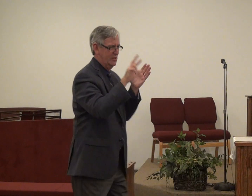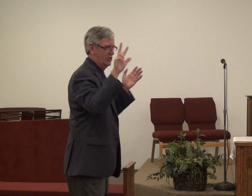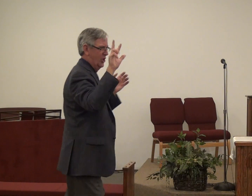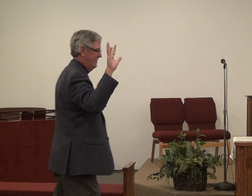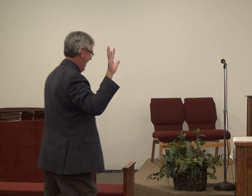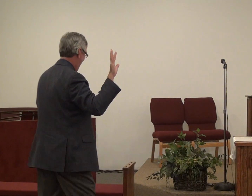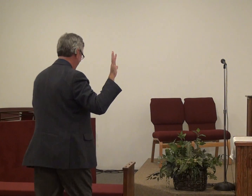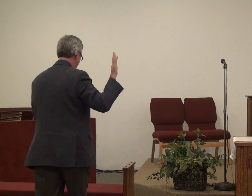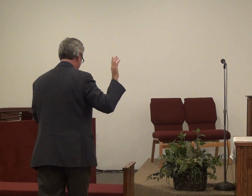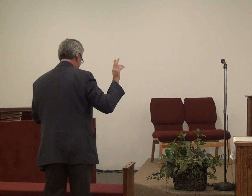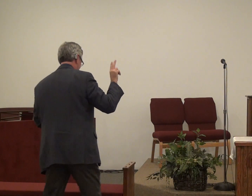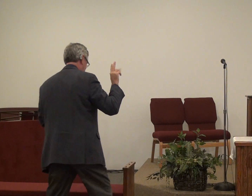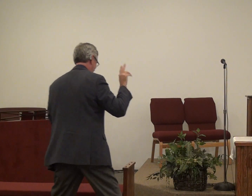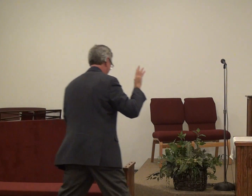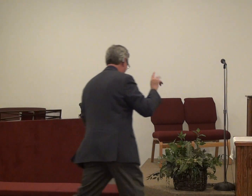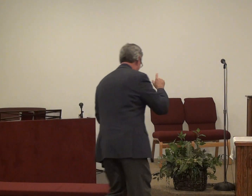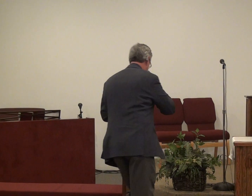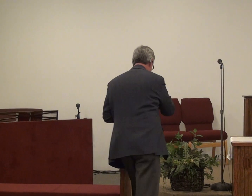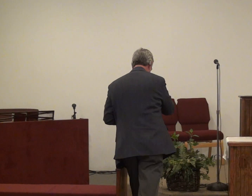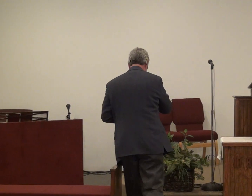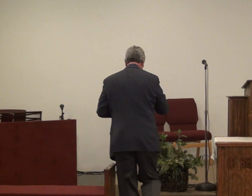well, maybe later I will.